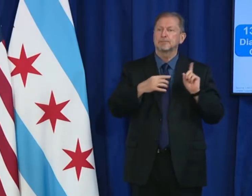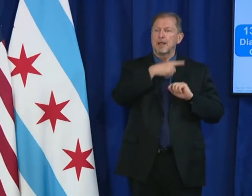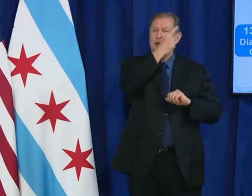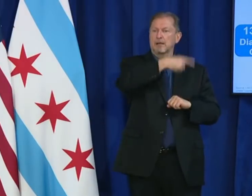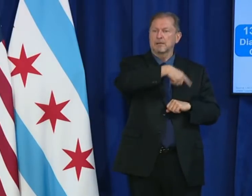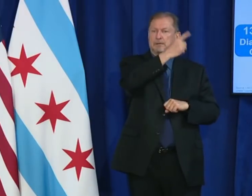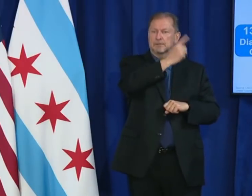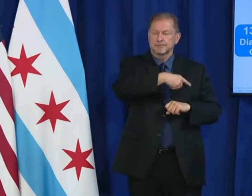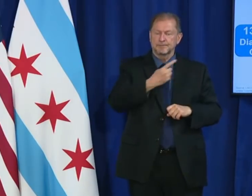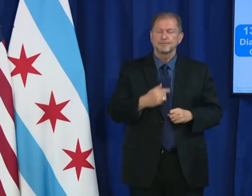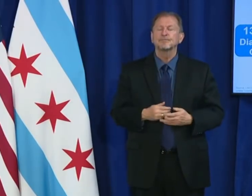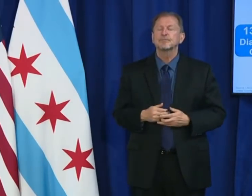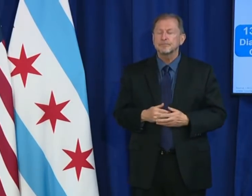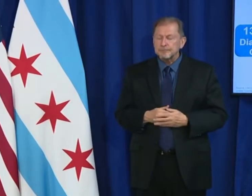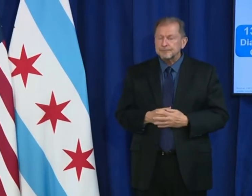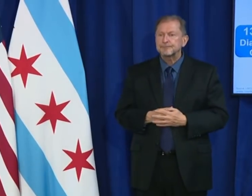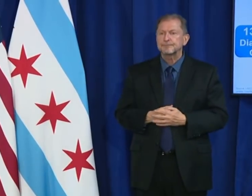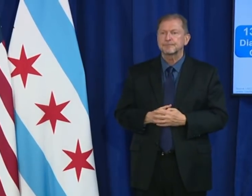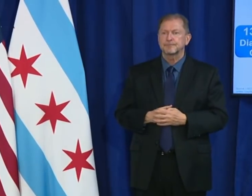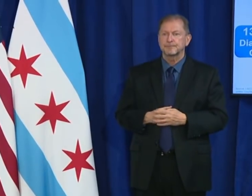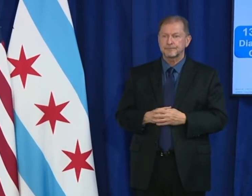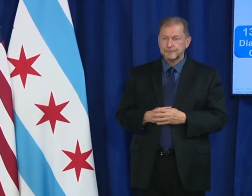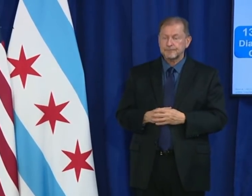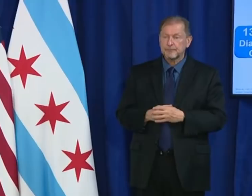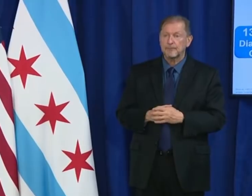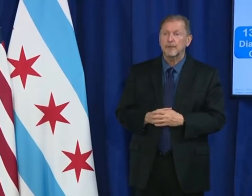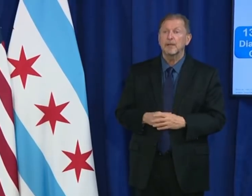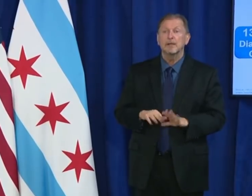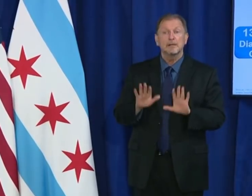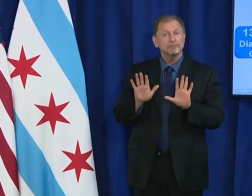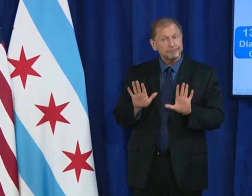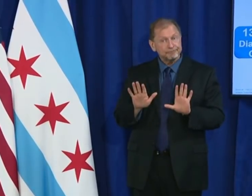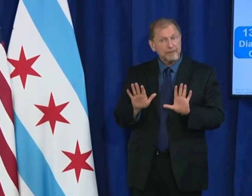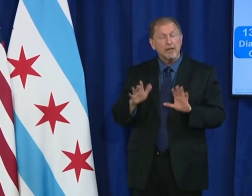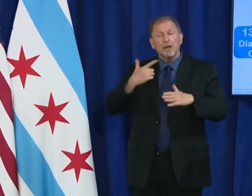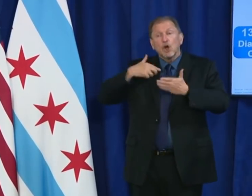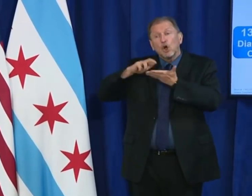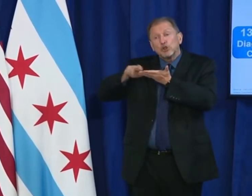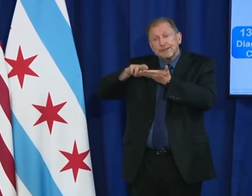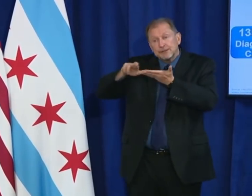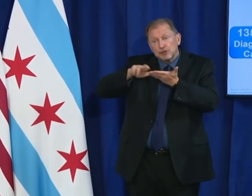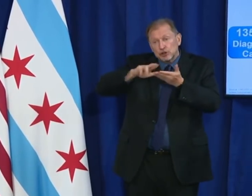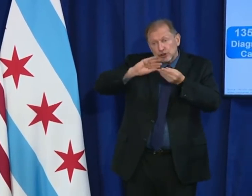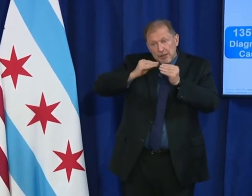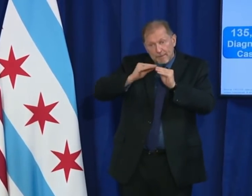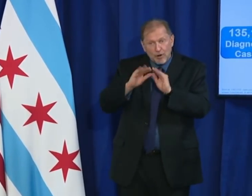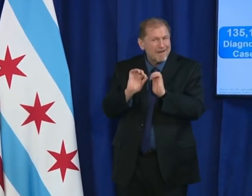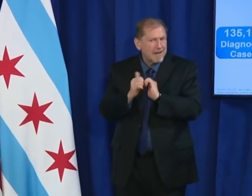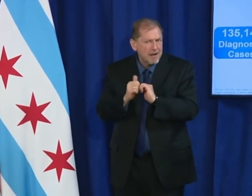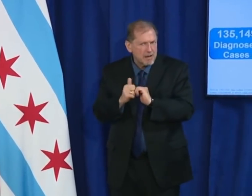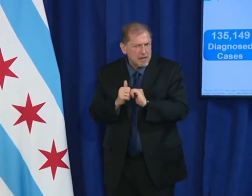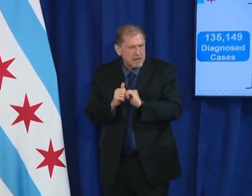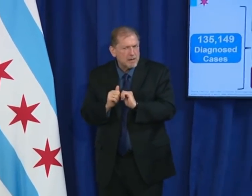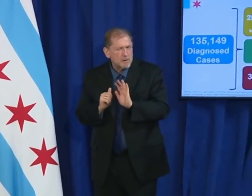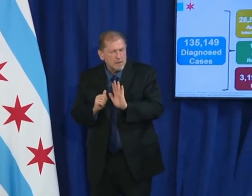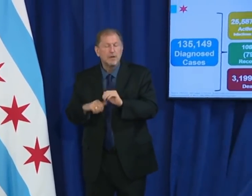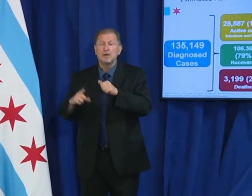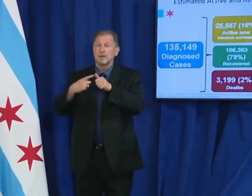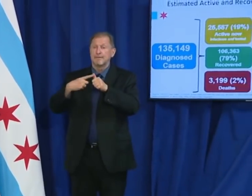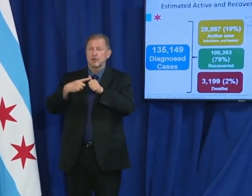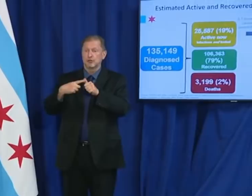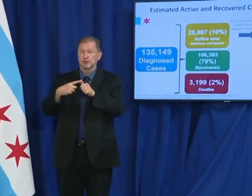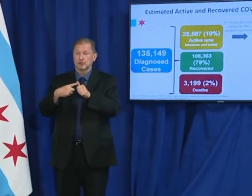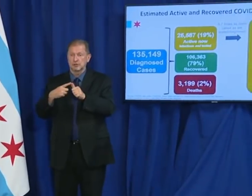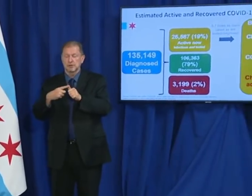Thanks. So the way that we calculate this is we look at how